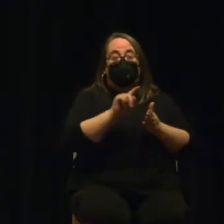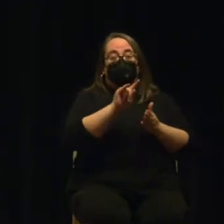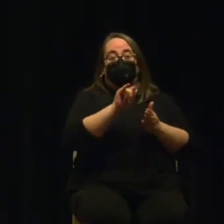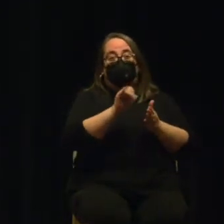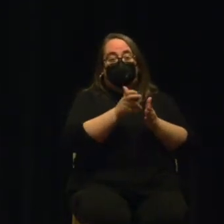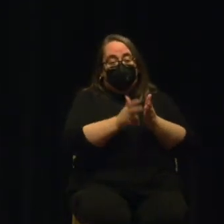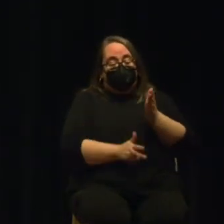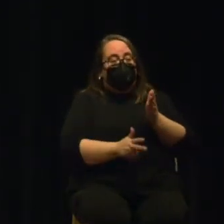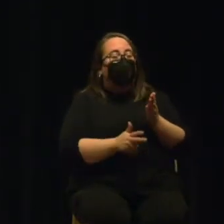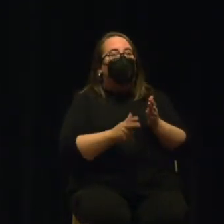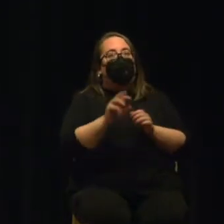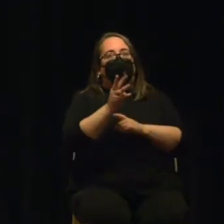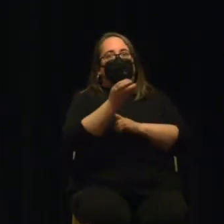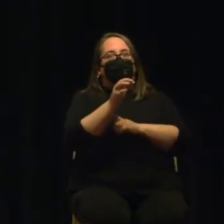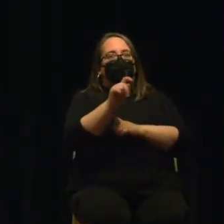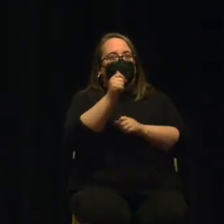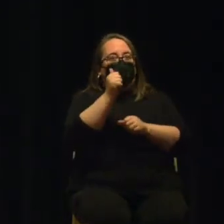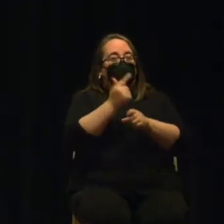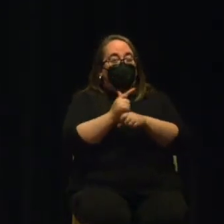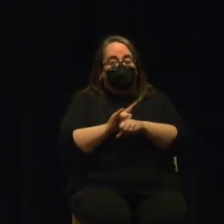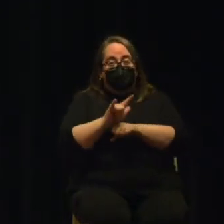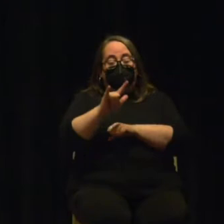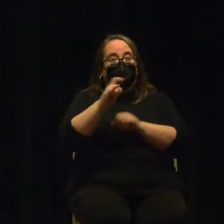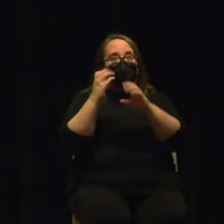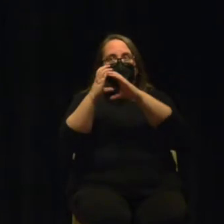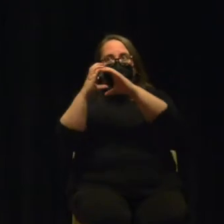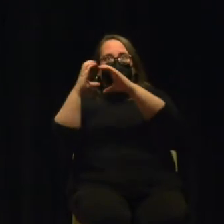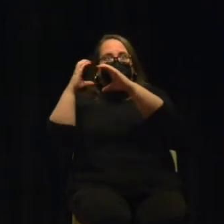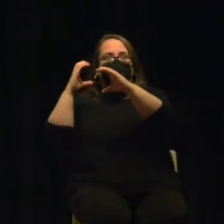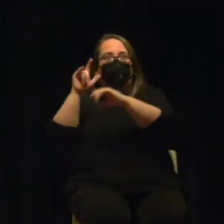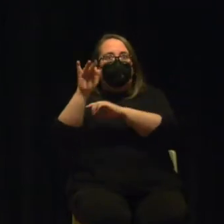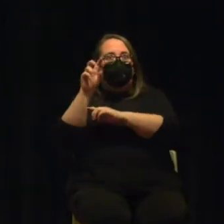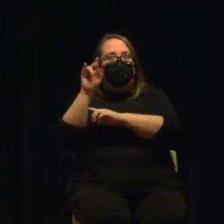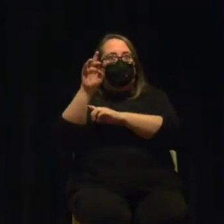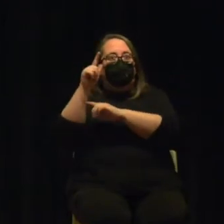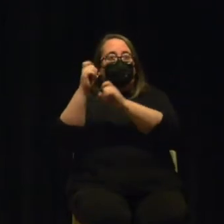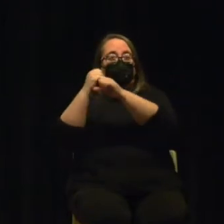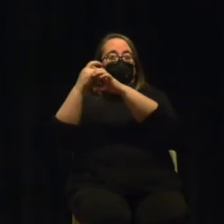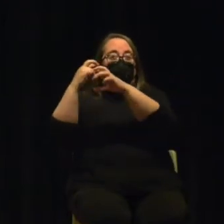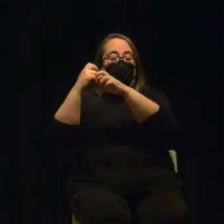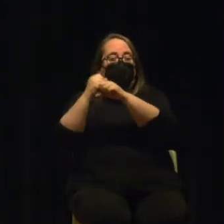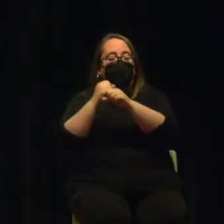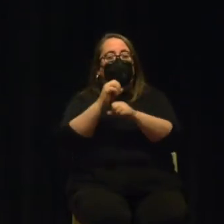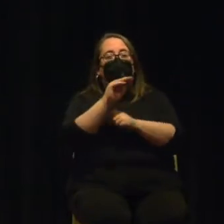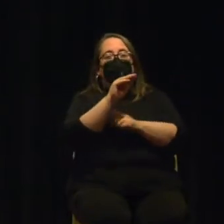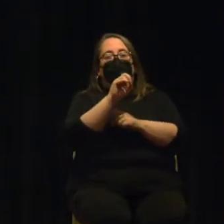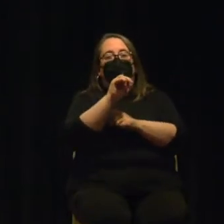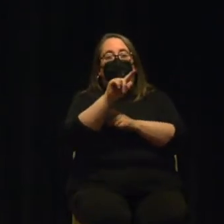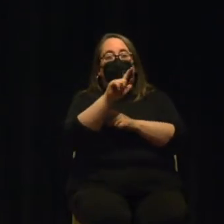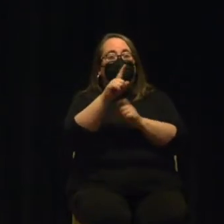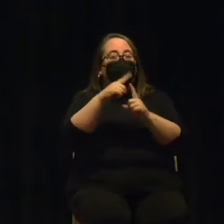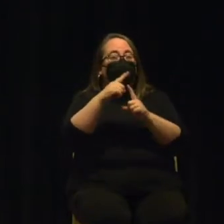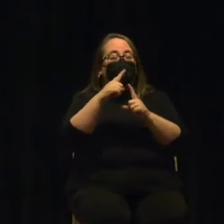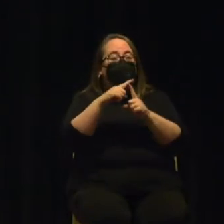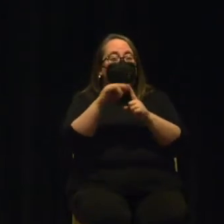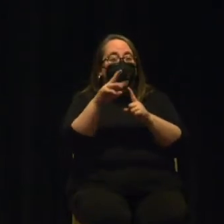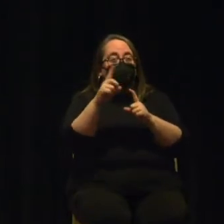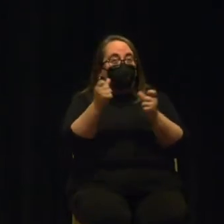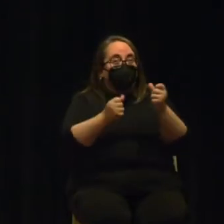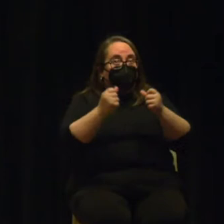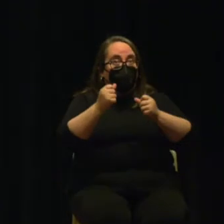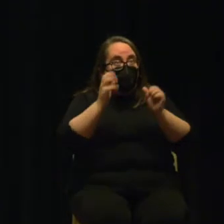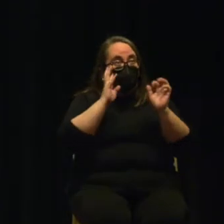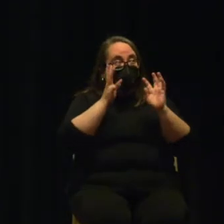brothers flight, Lindbergh. He was around for Model T Ford being introduced. He was around